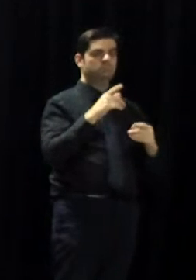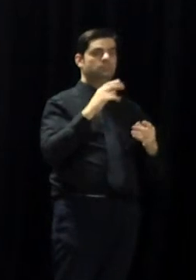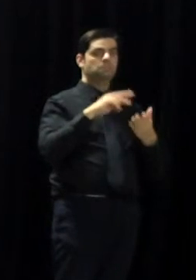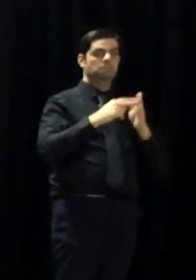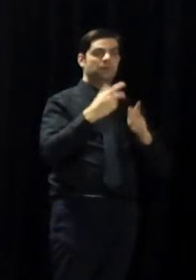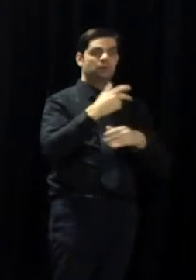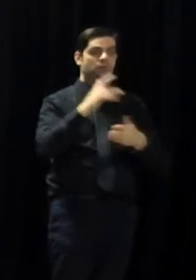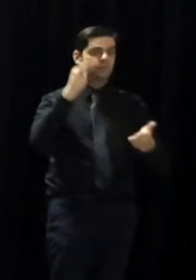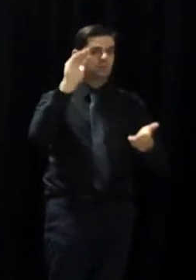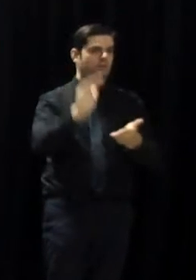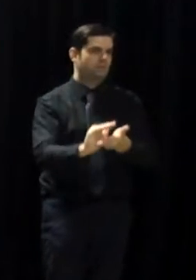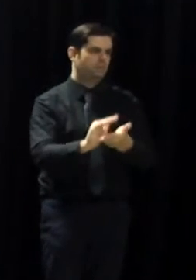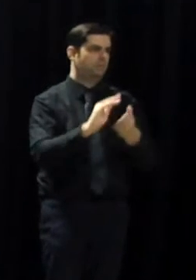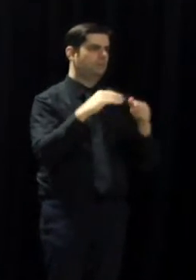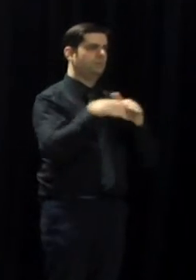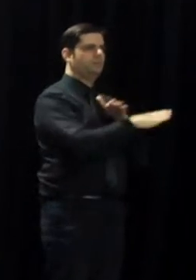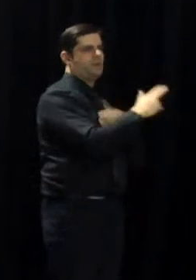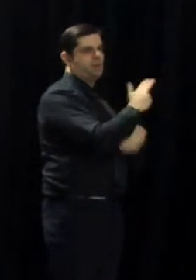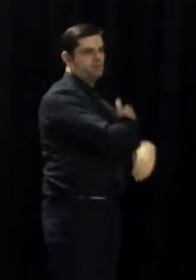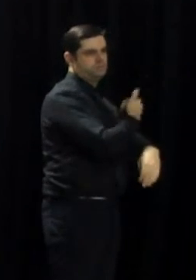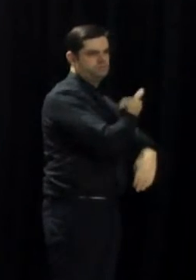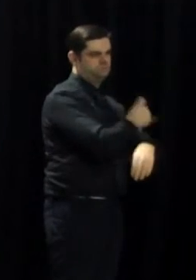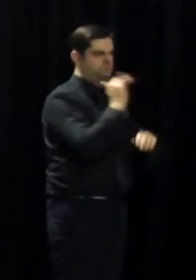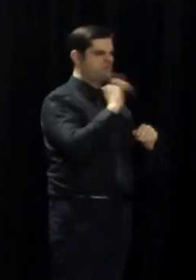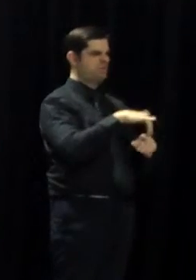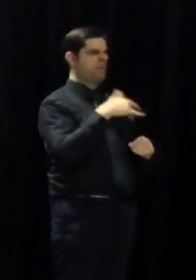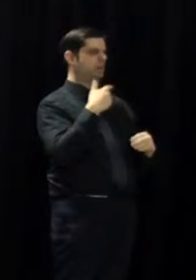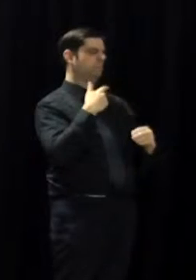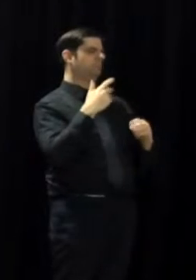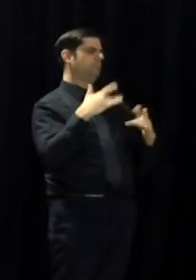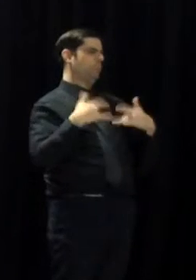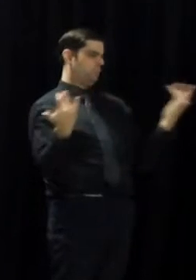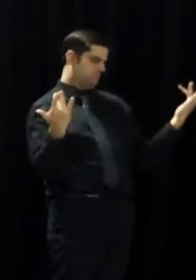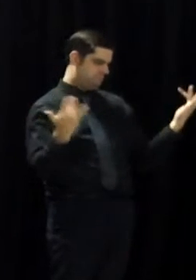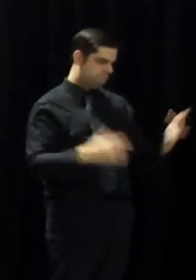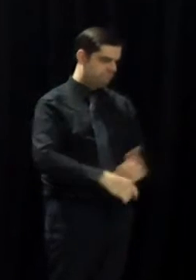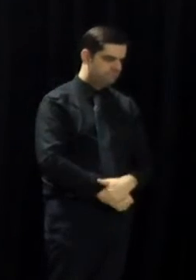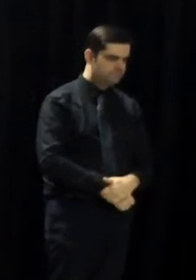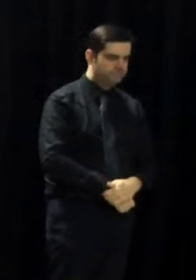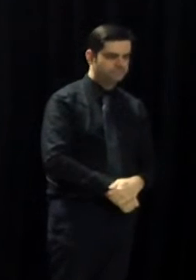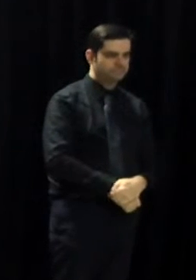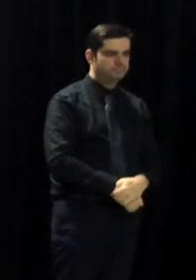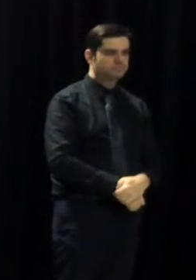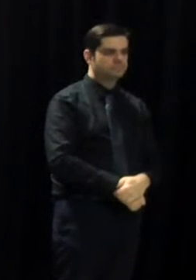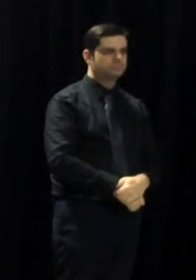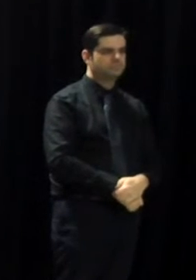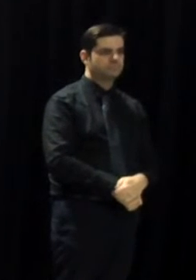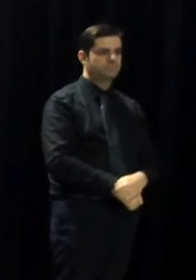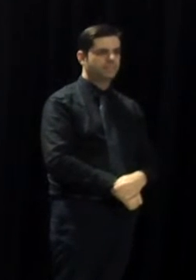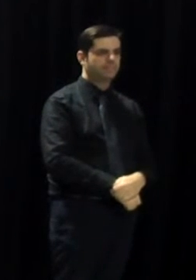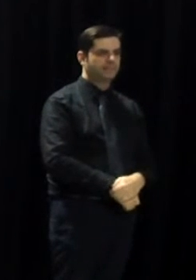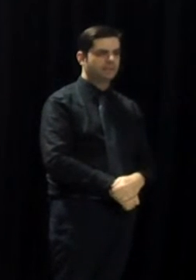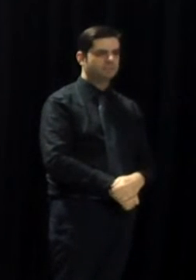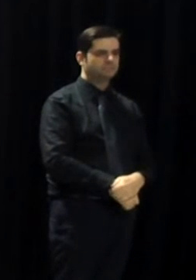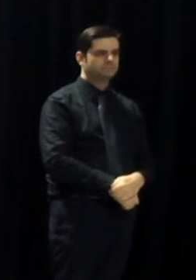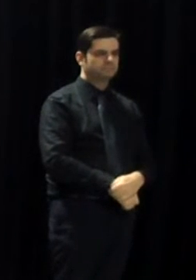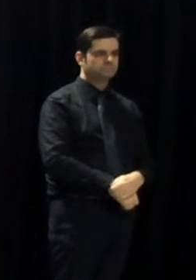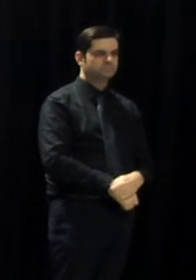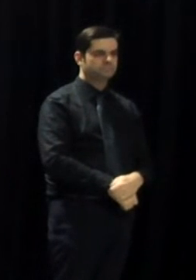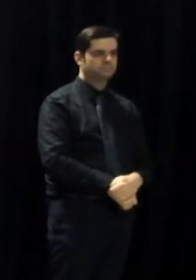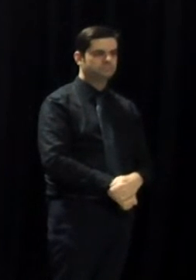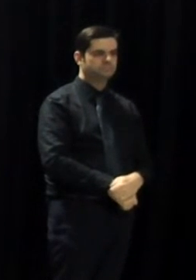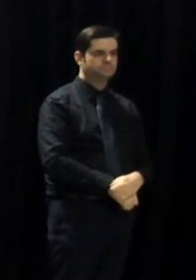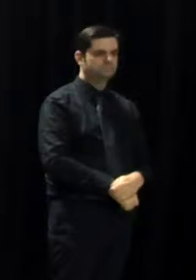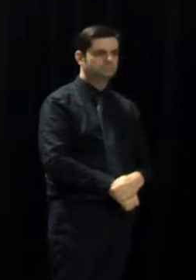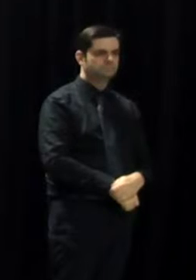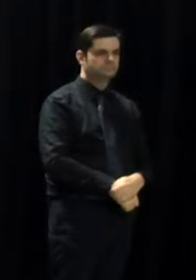we can't afford to have another surge like we did with Thanksgiving. And people need to really